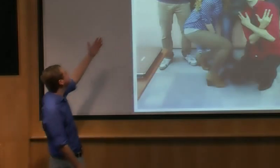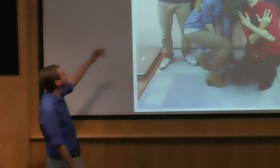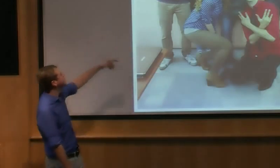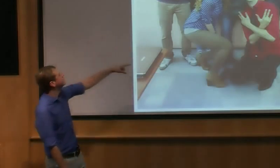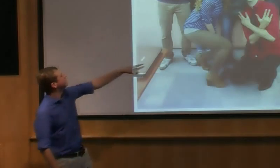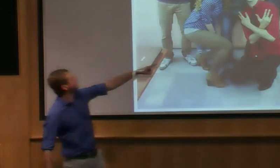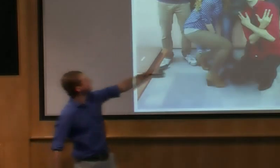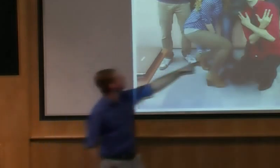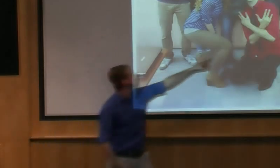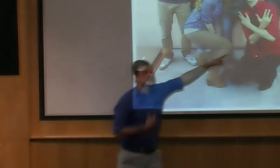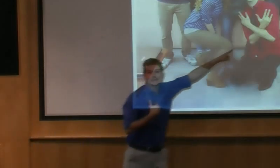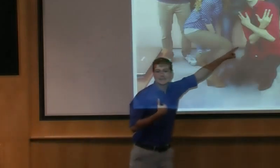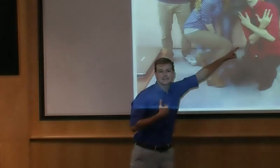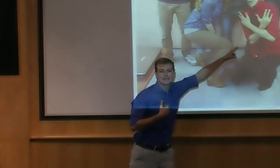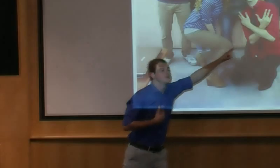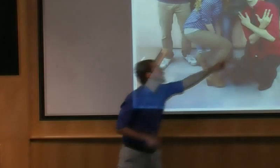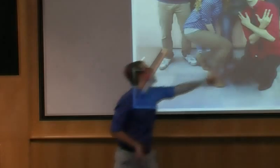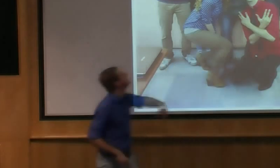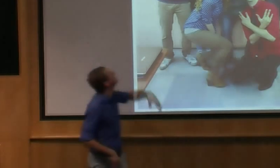first board. Where's me?